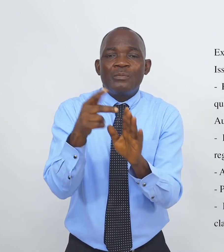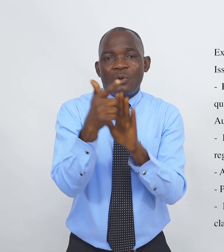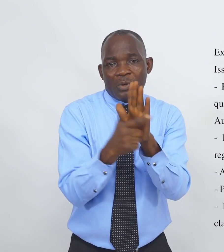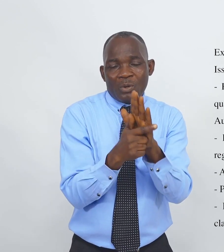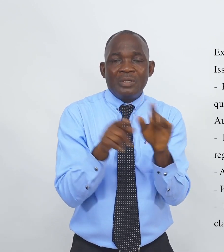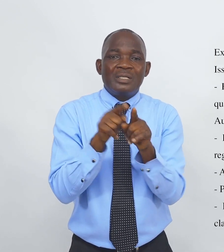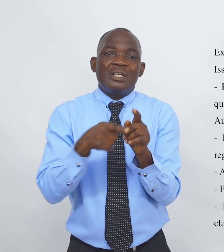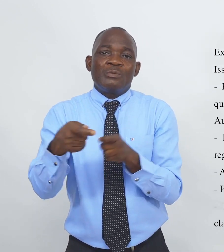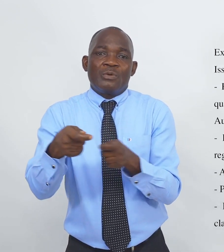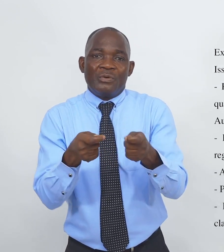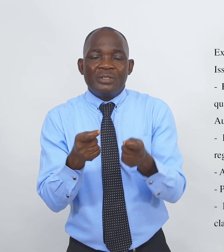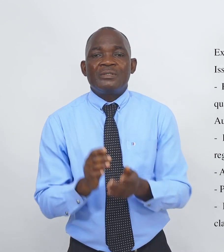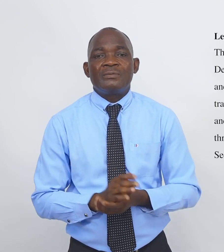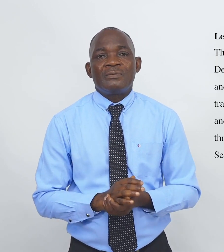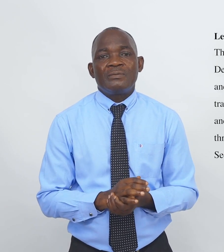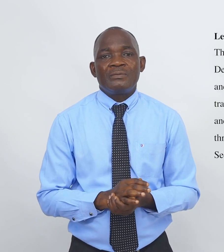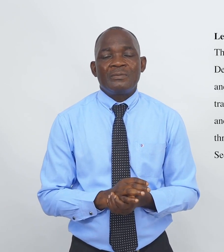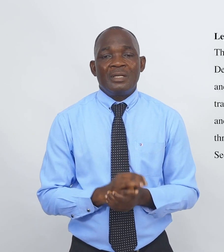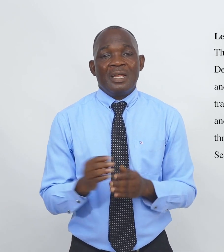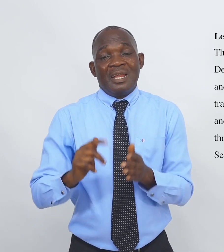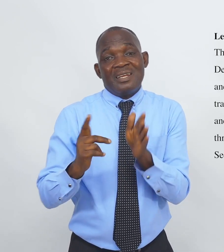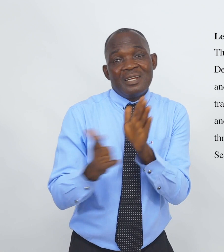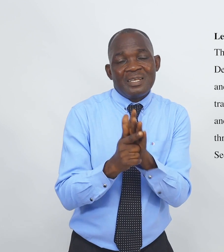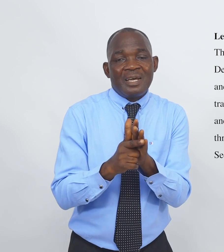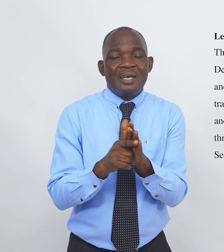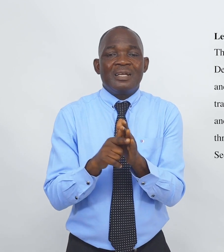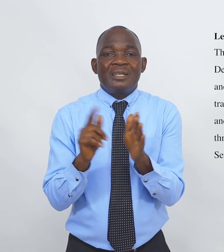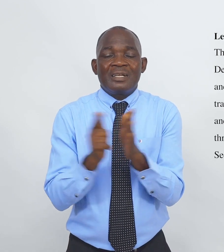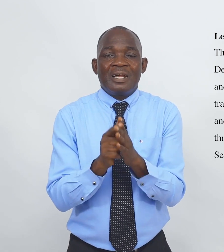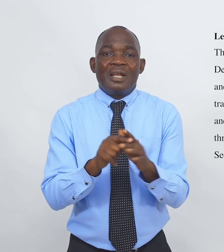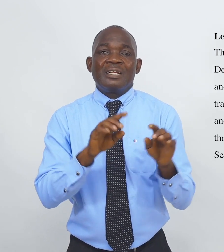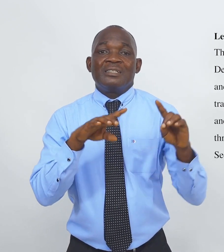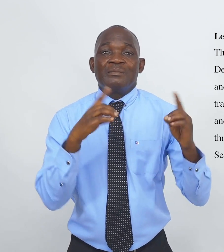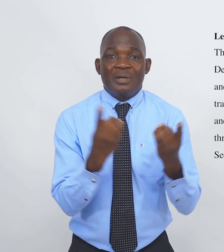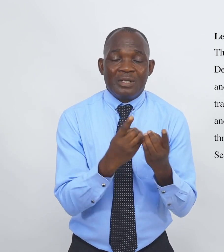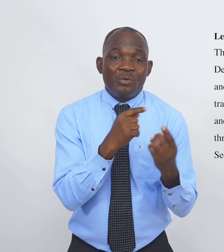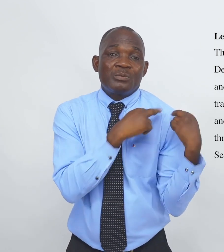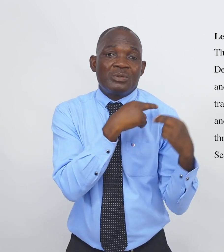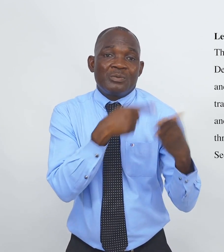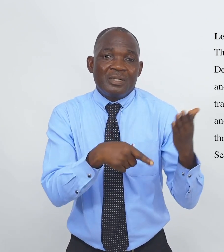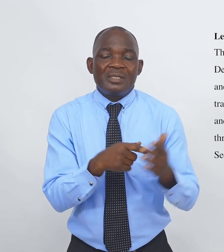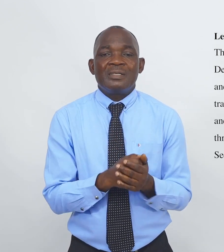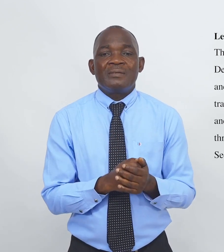and regulations. Legal and Enforcement Department. Responsibilities or